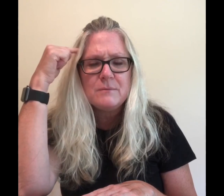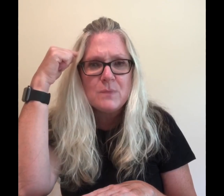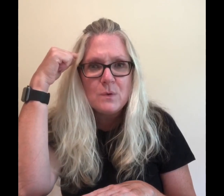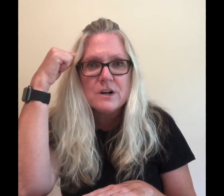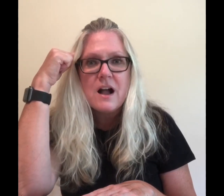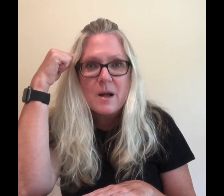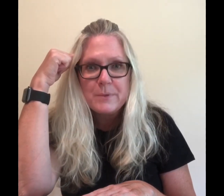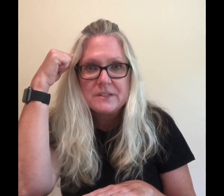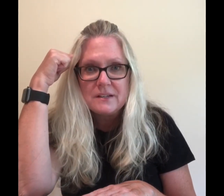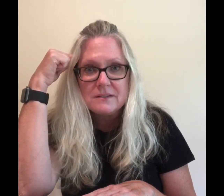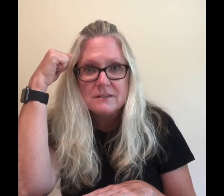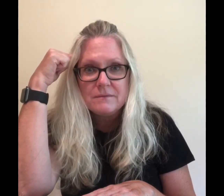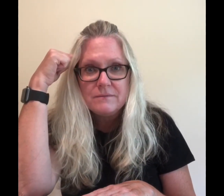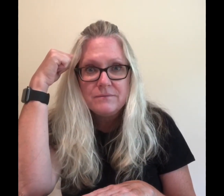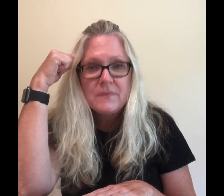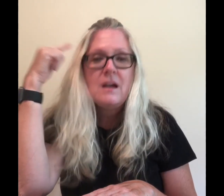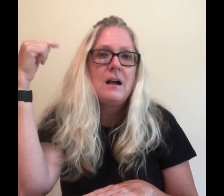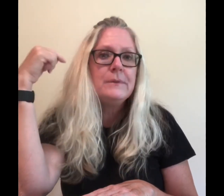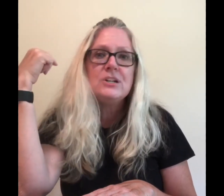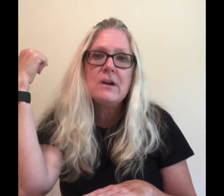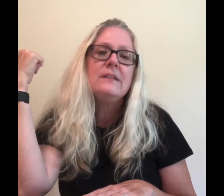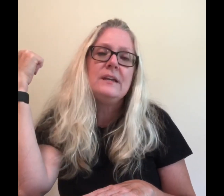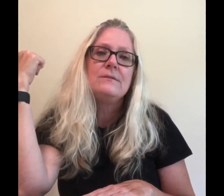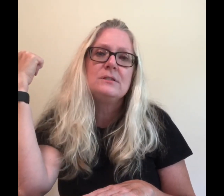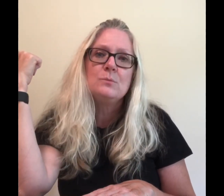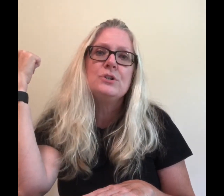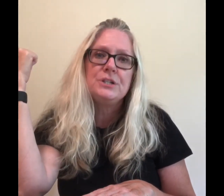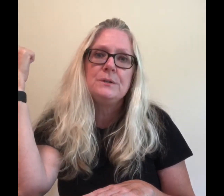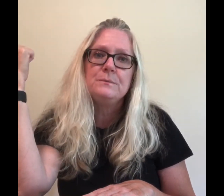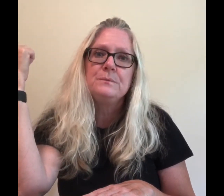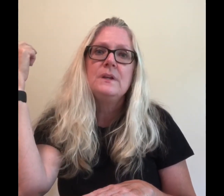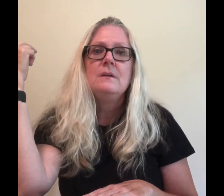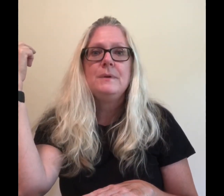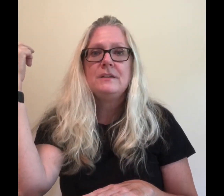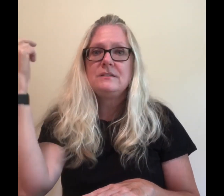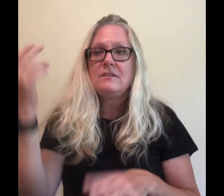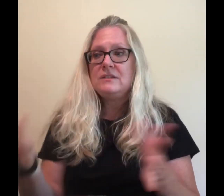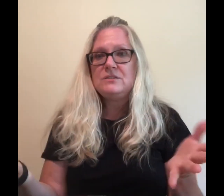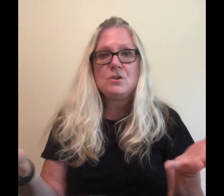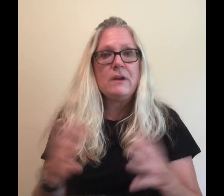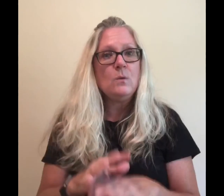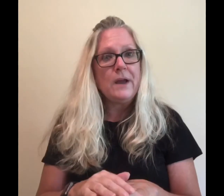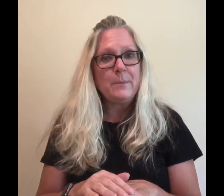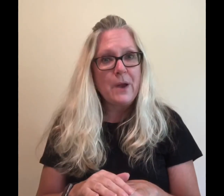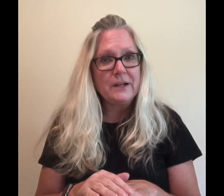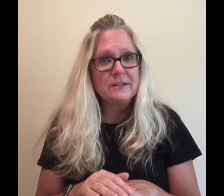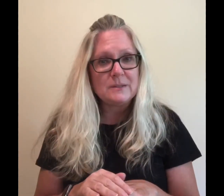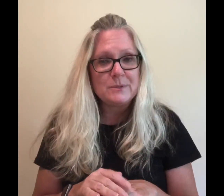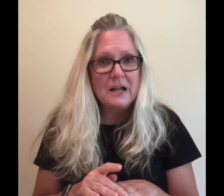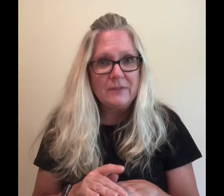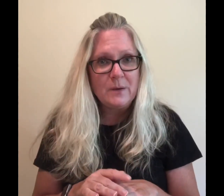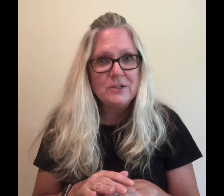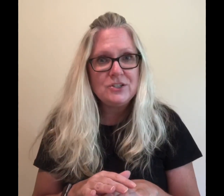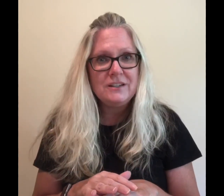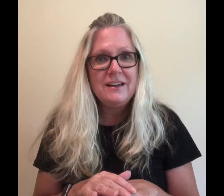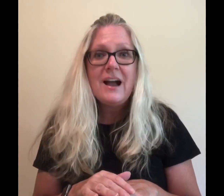more opposites. I'm going to try to think of some more too, because this is a great way to practice some sign language. I